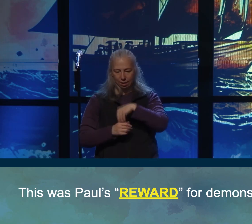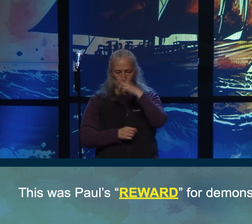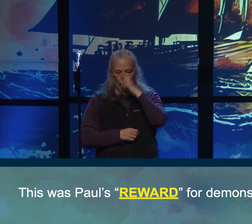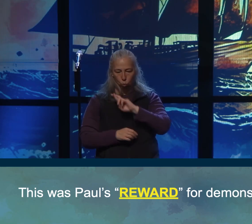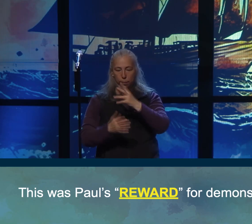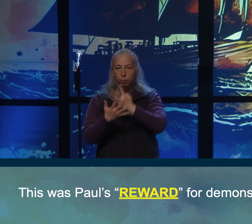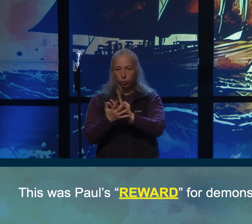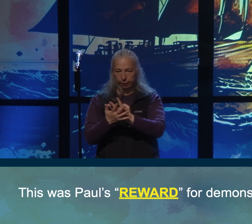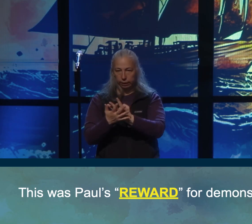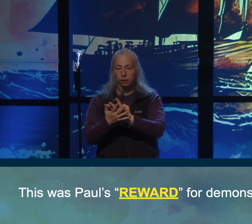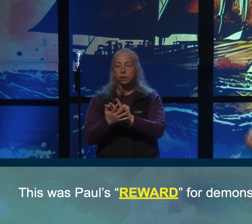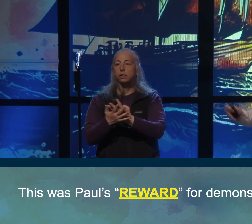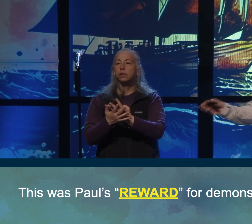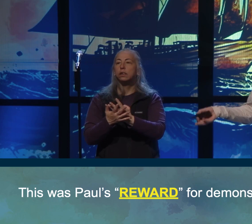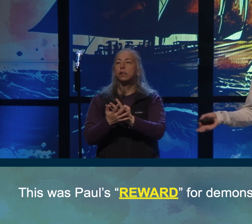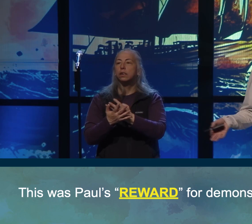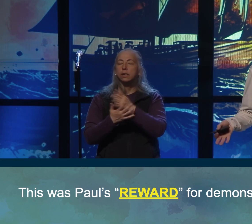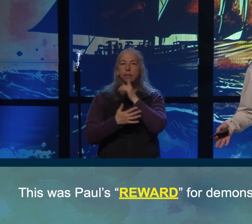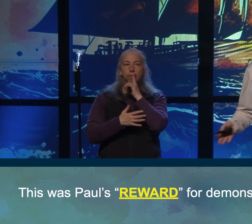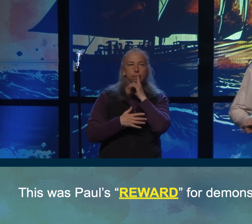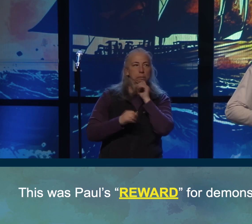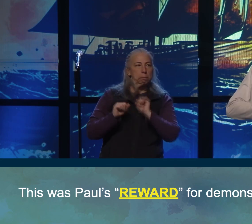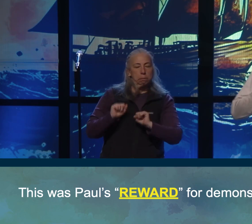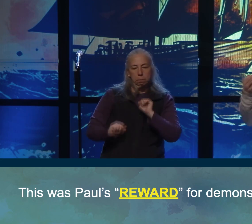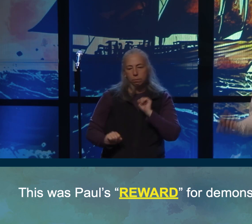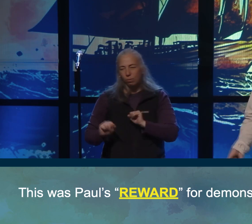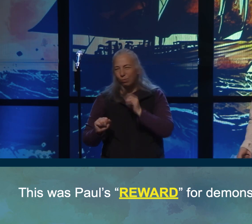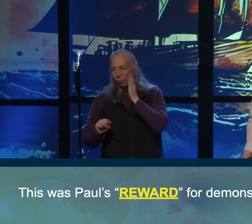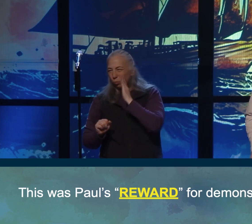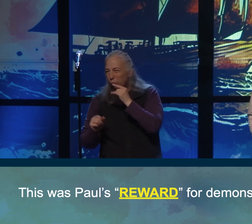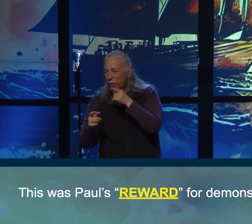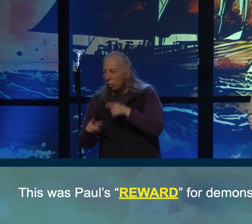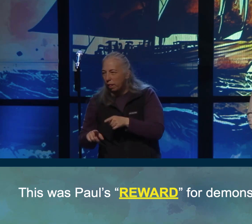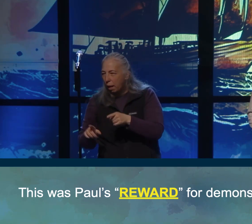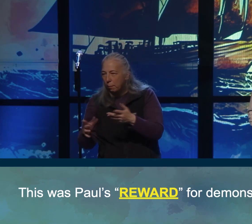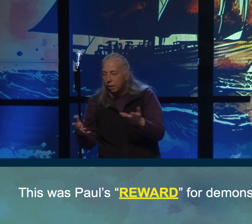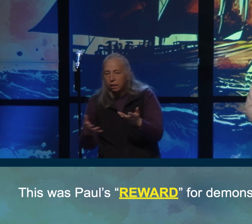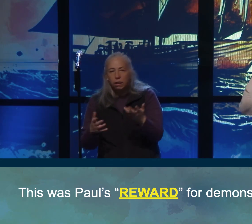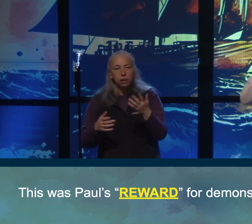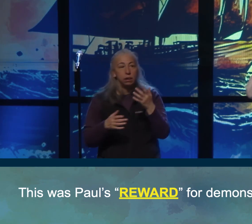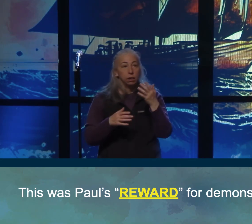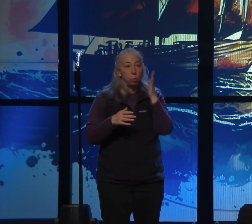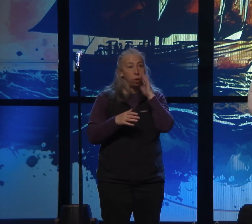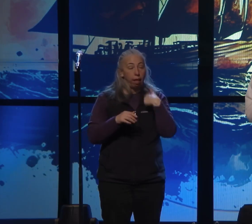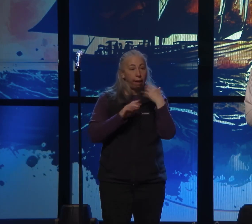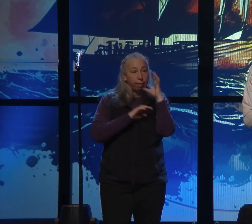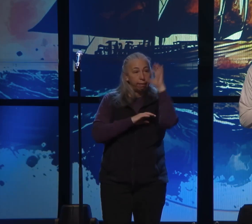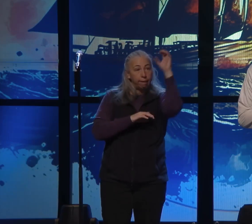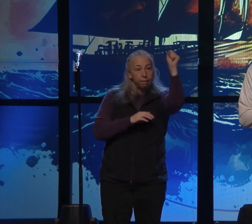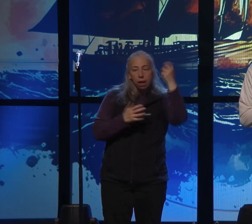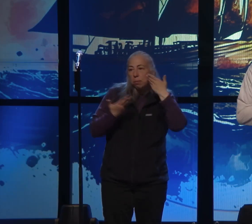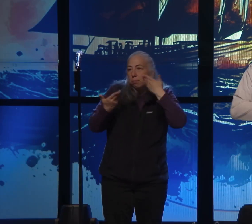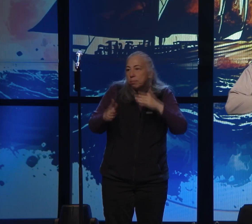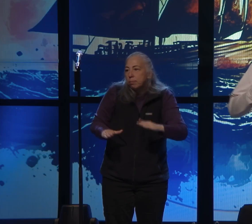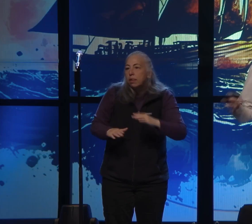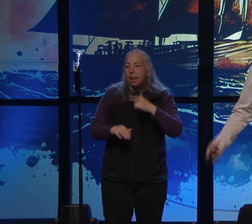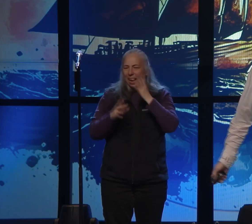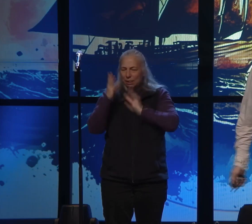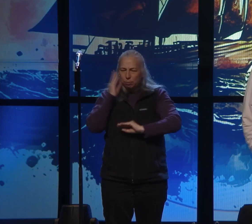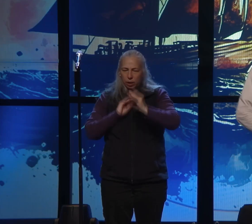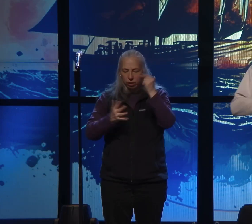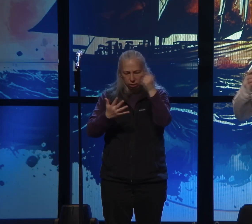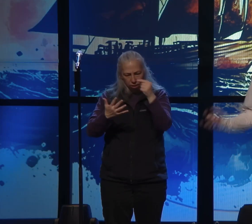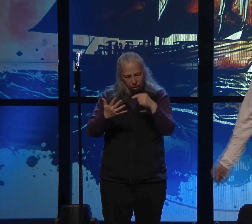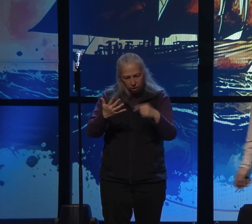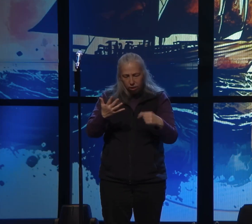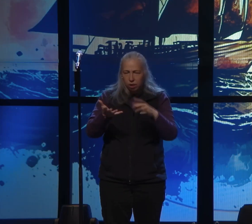prison, not sure what's going to happen, not sure if he's going to get out. Having experienced all of these things, he's